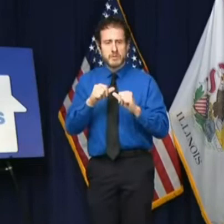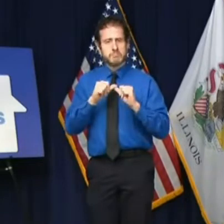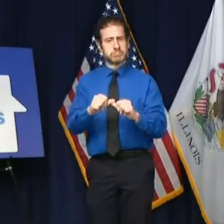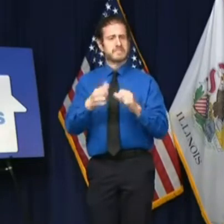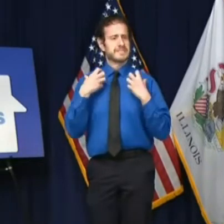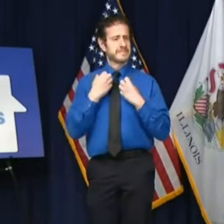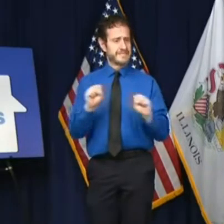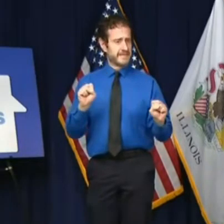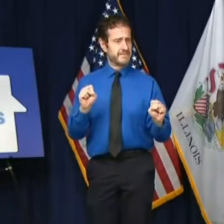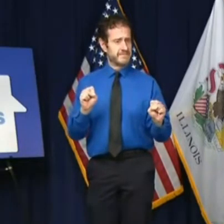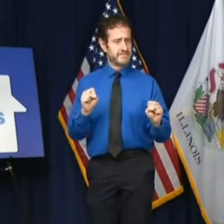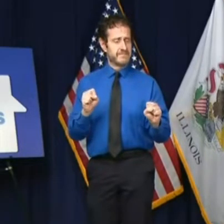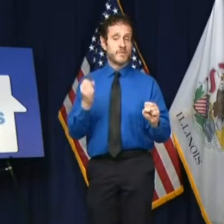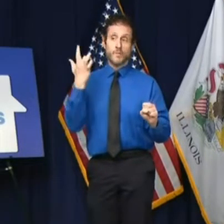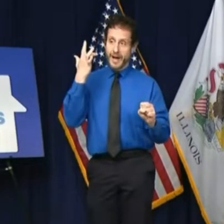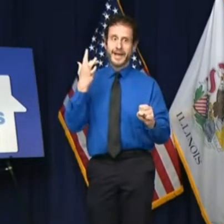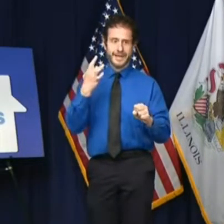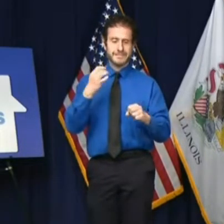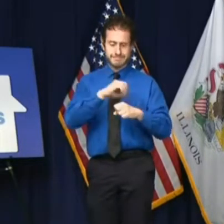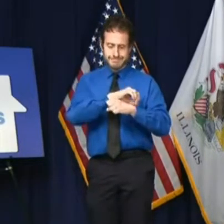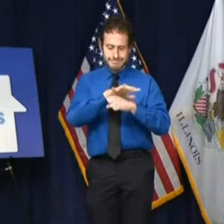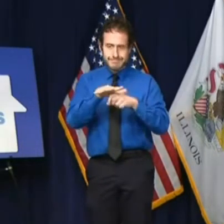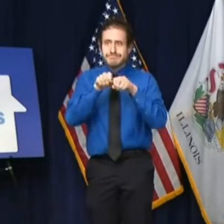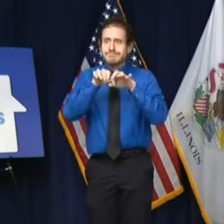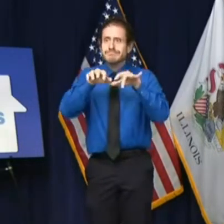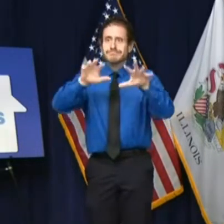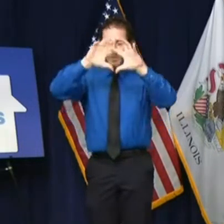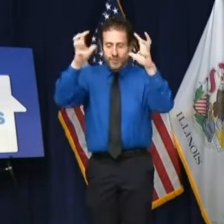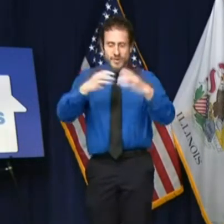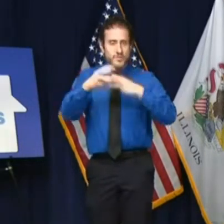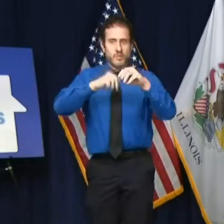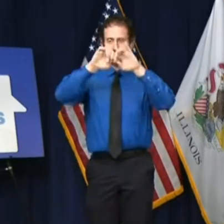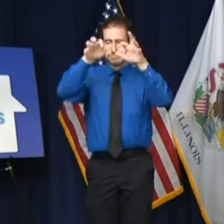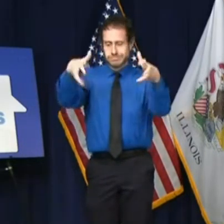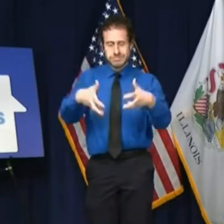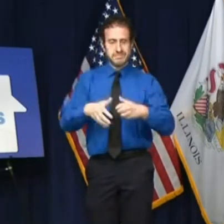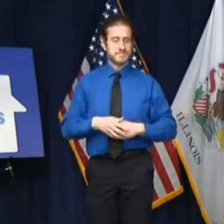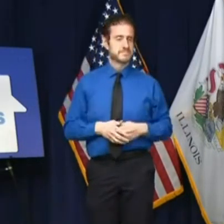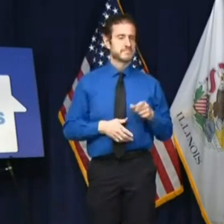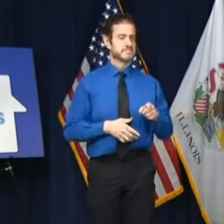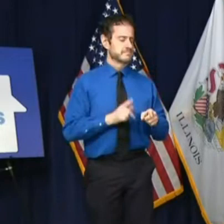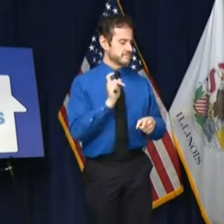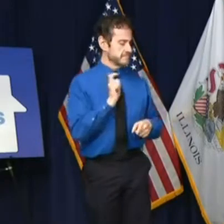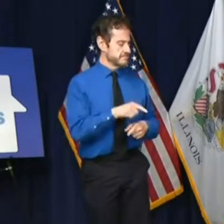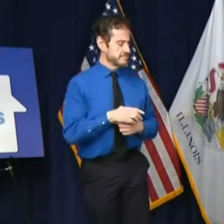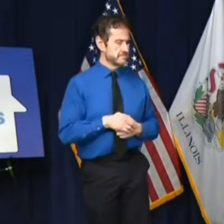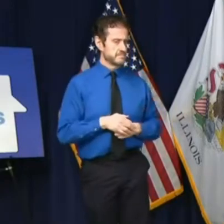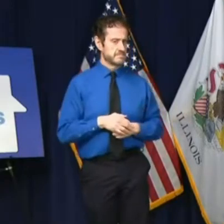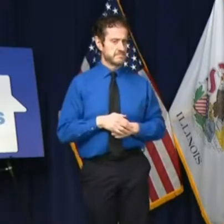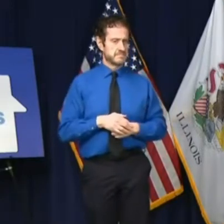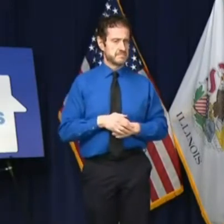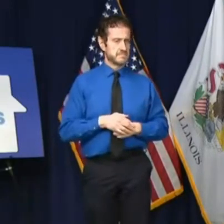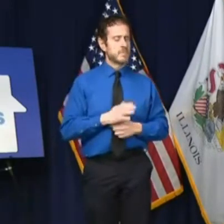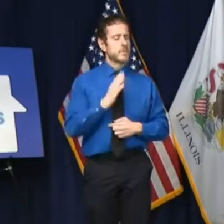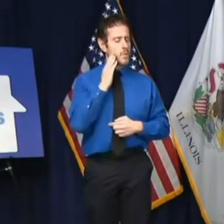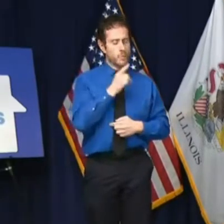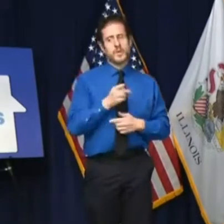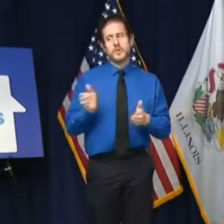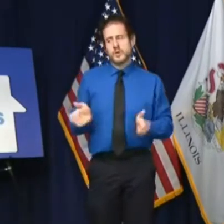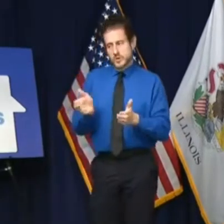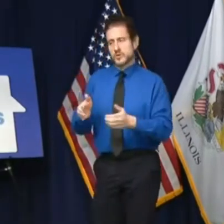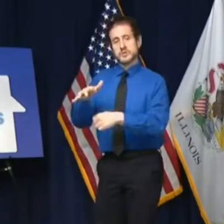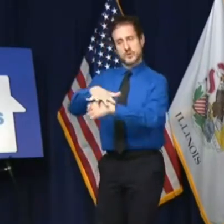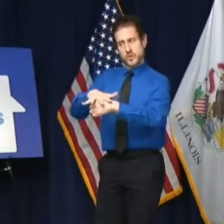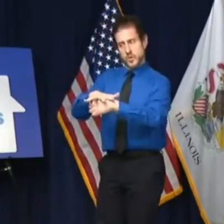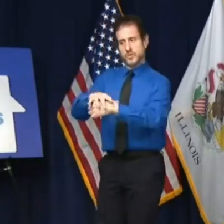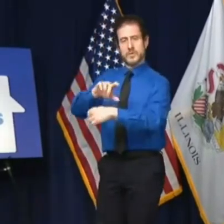time of a global pandemic. So will you urge, I'm sorry if I missed it, will you urge local